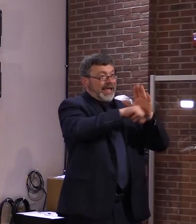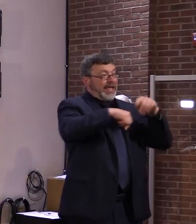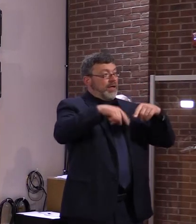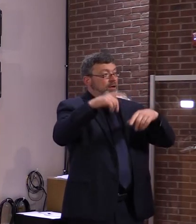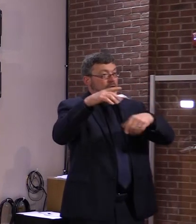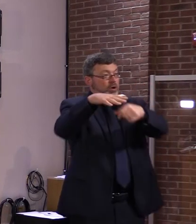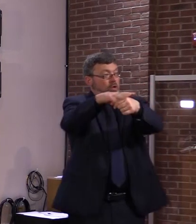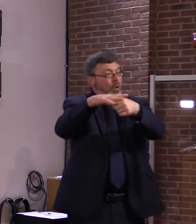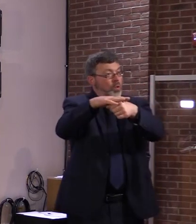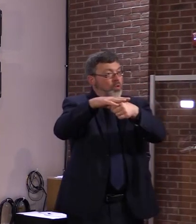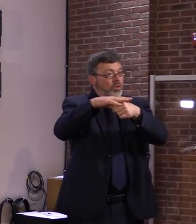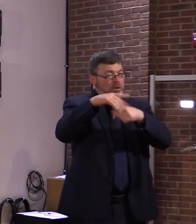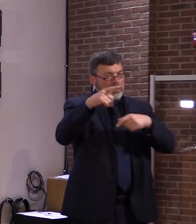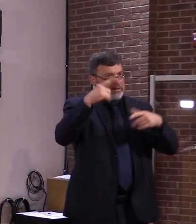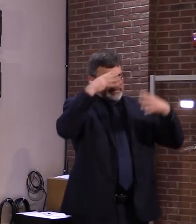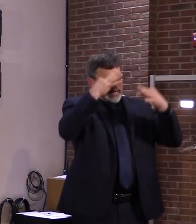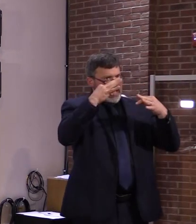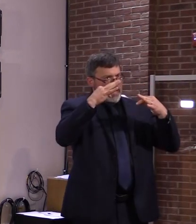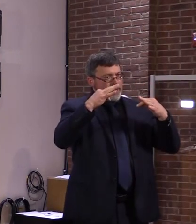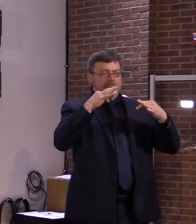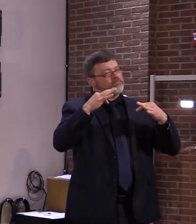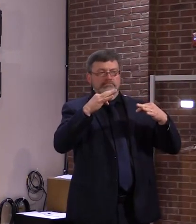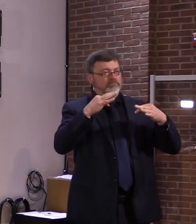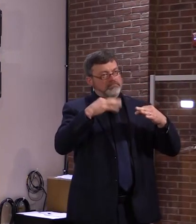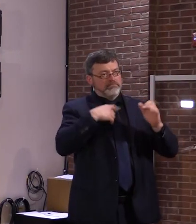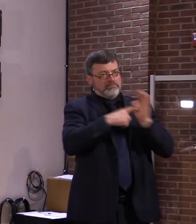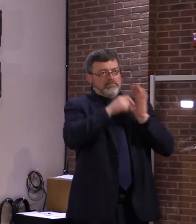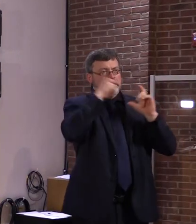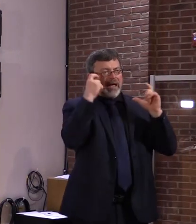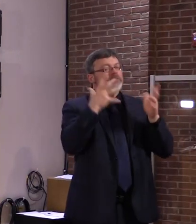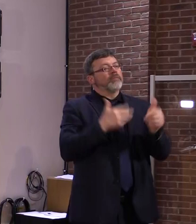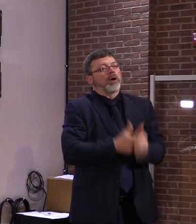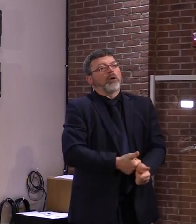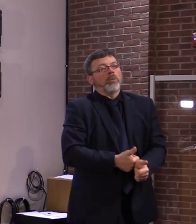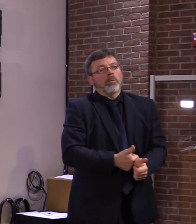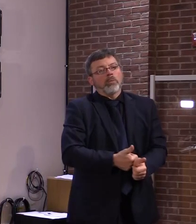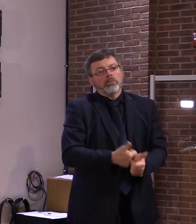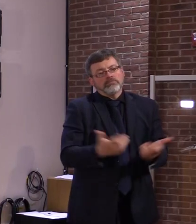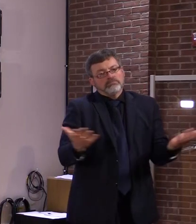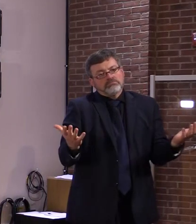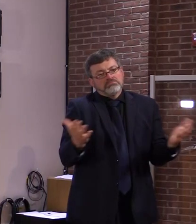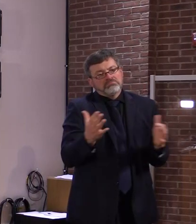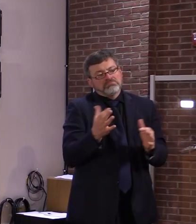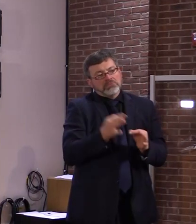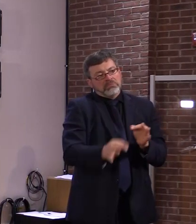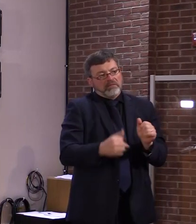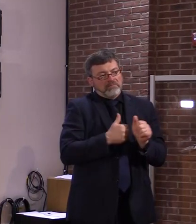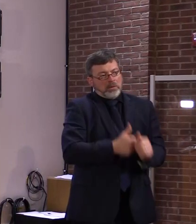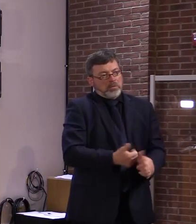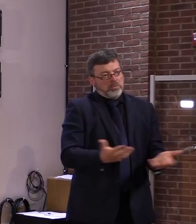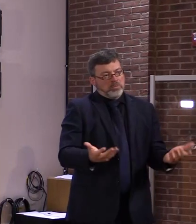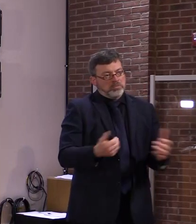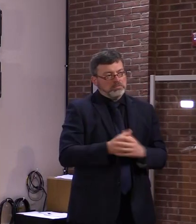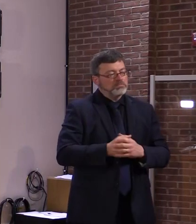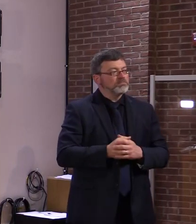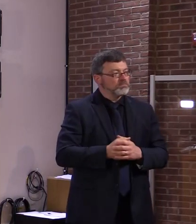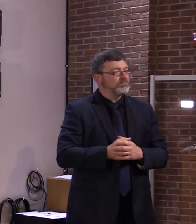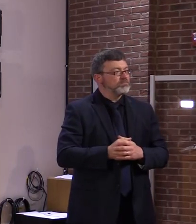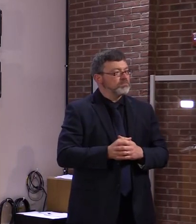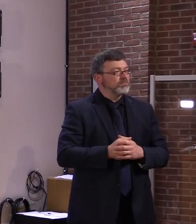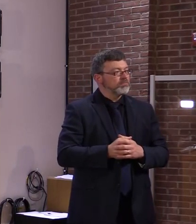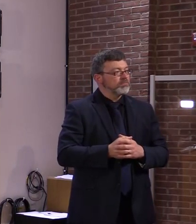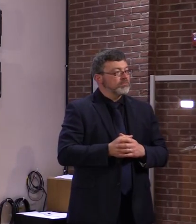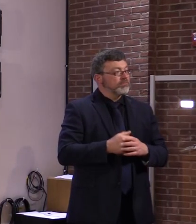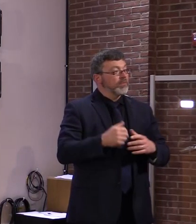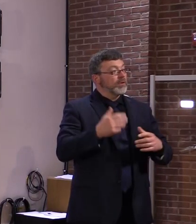and staff they interact with. Now, I know that not every fully vaccinated person will be ready to stop